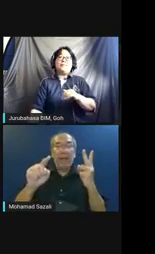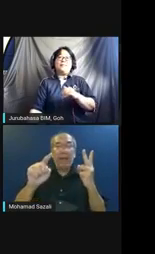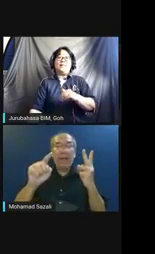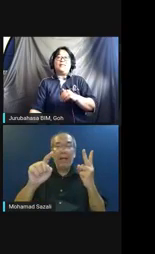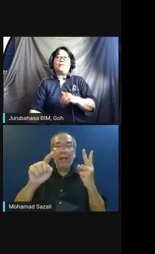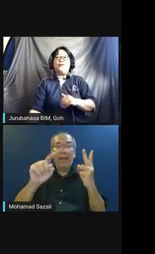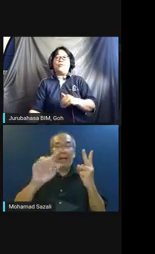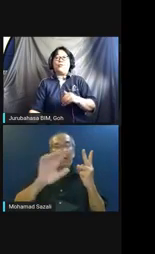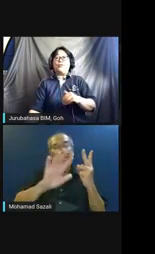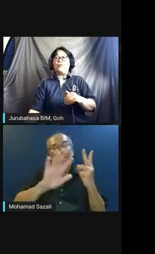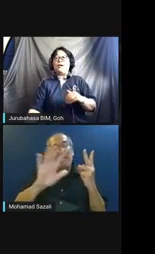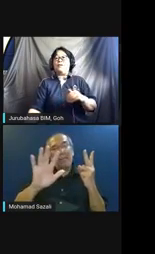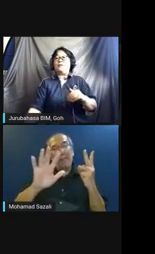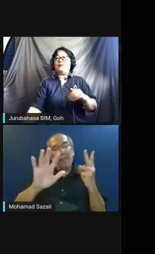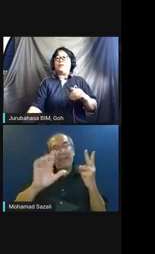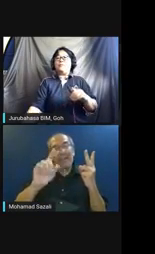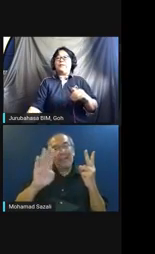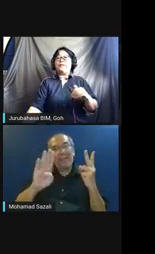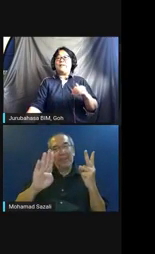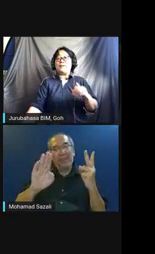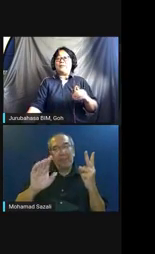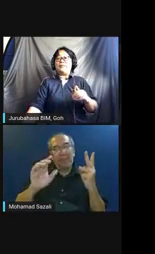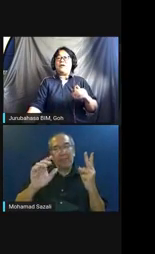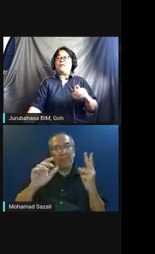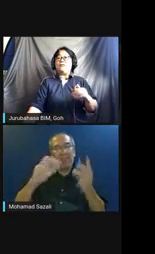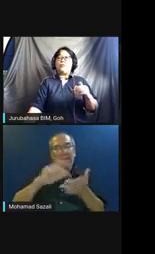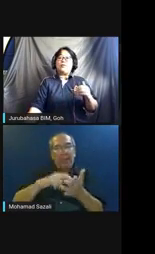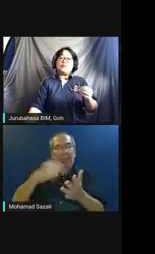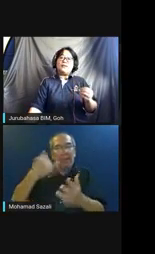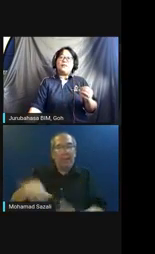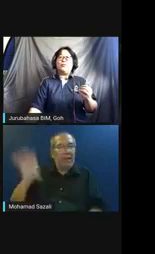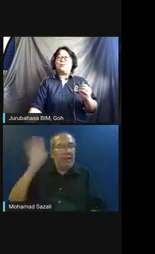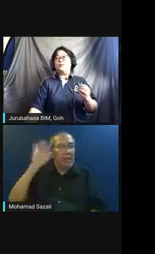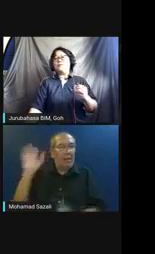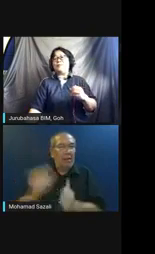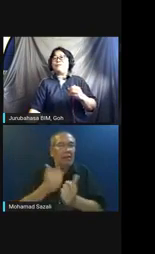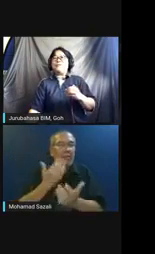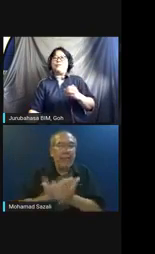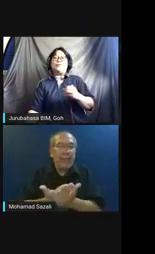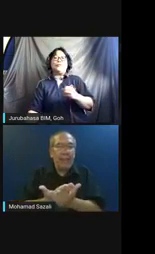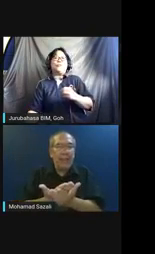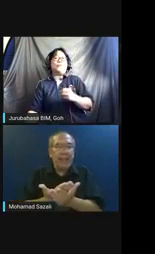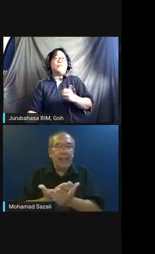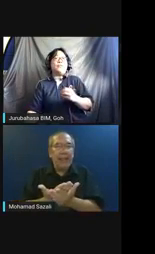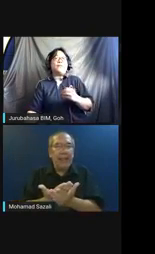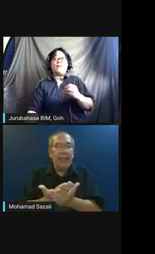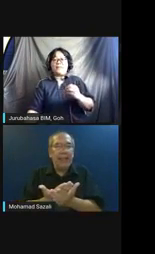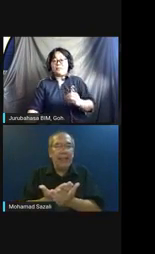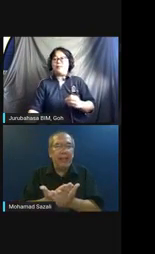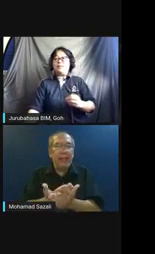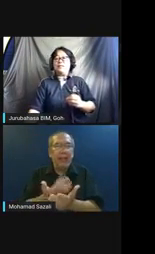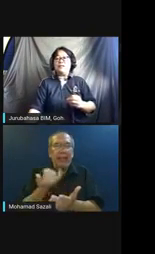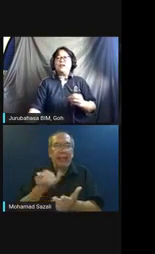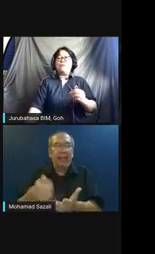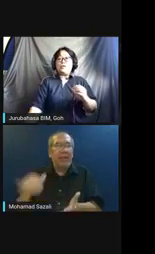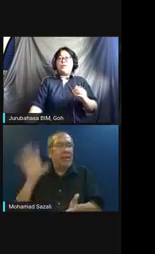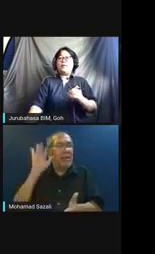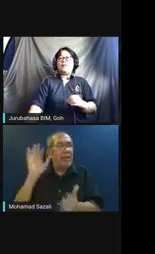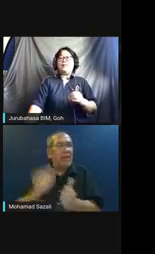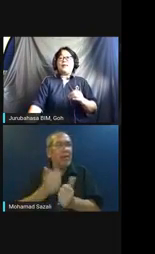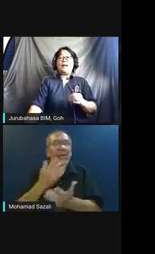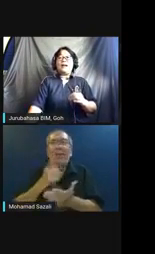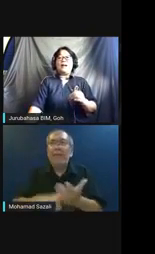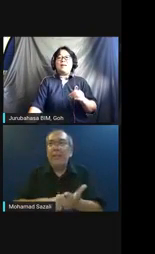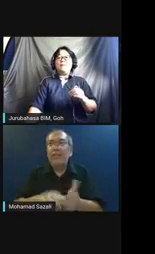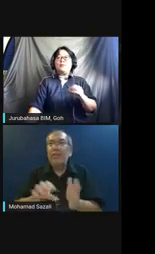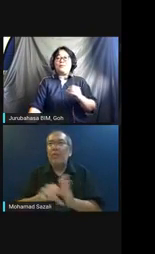so basically it is for those who are from hearing ability of 20 to around 50 to 55 decibel, which means